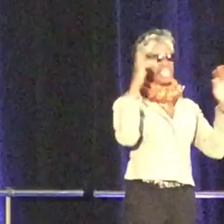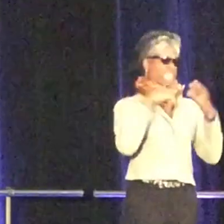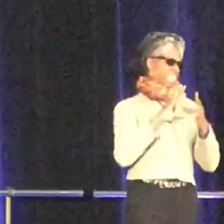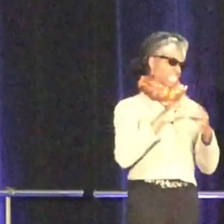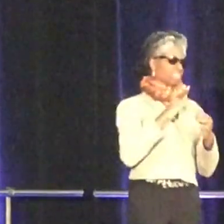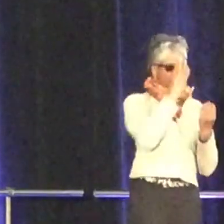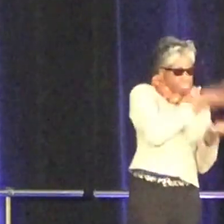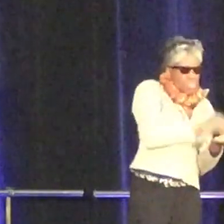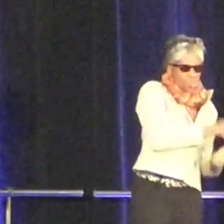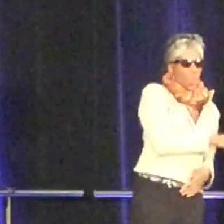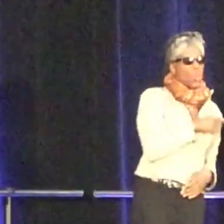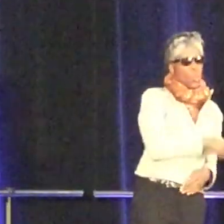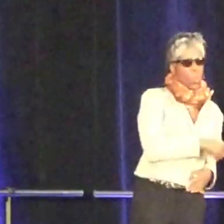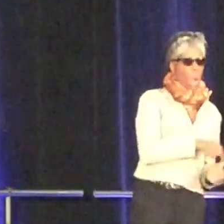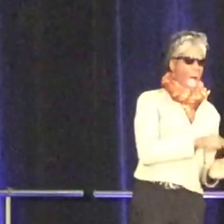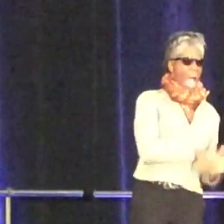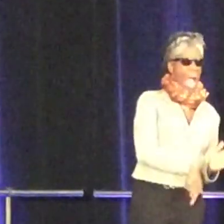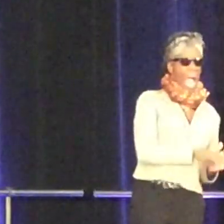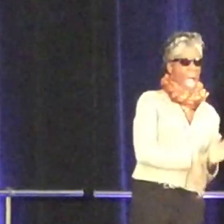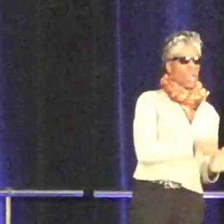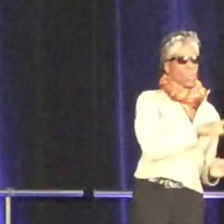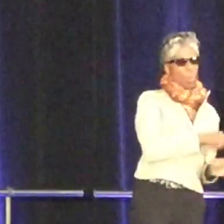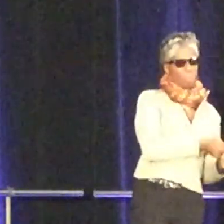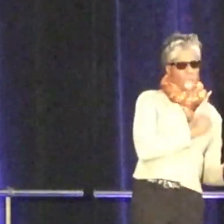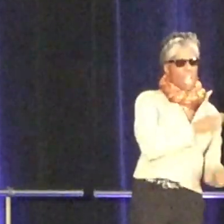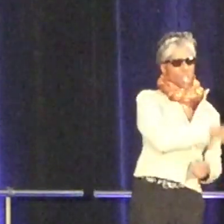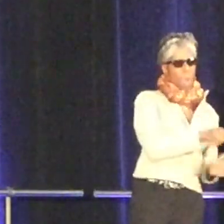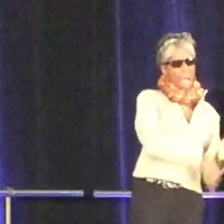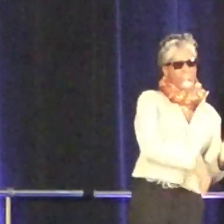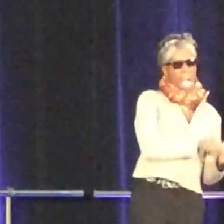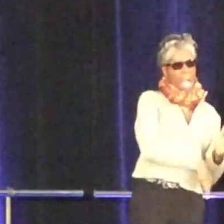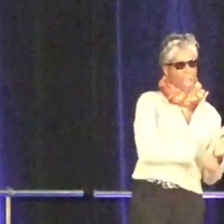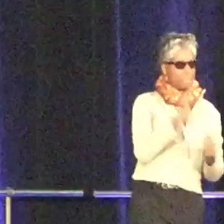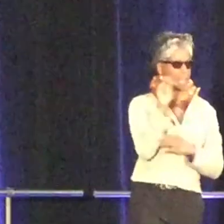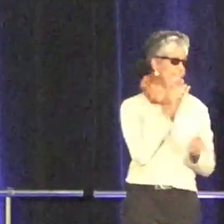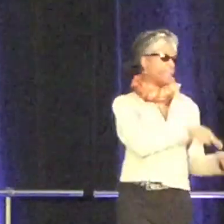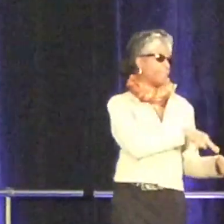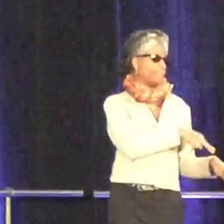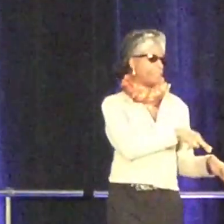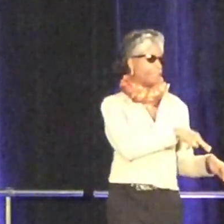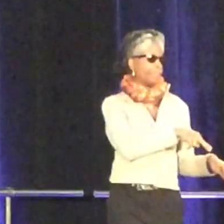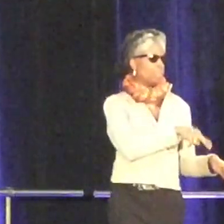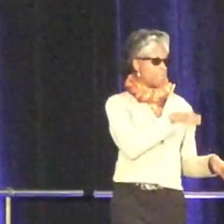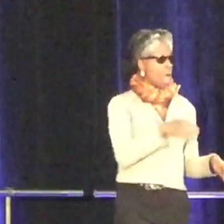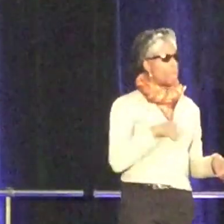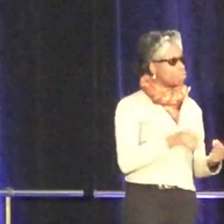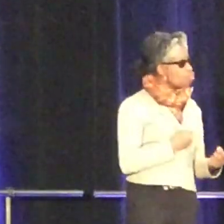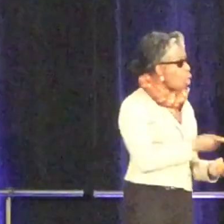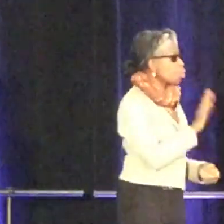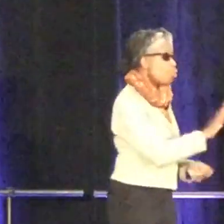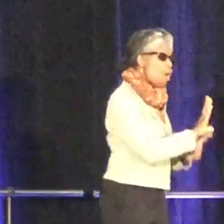and illegitimate about the cultures and languages of the students, of our students. What they get at